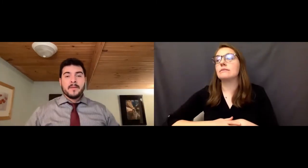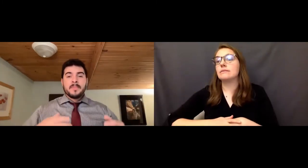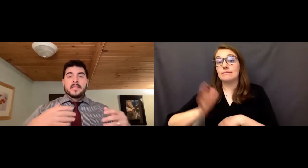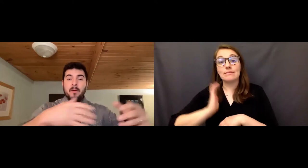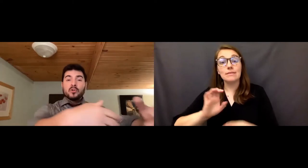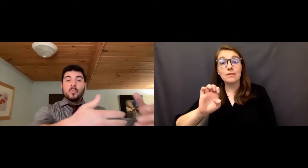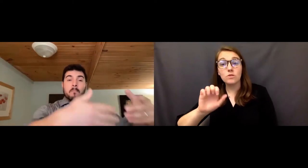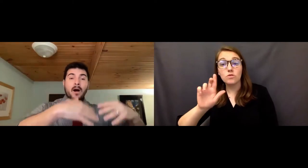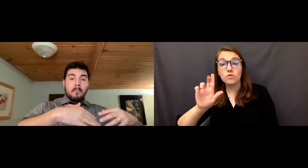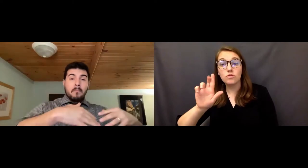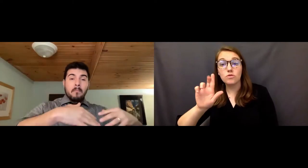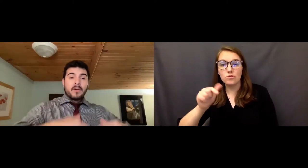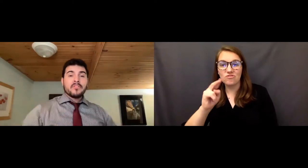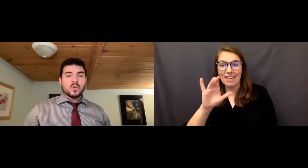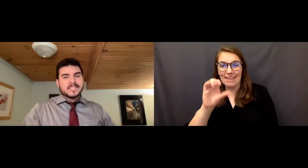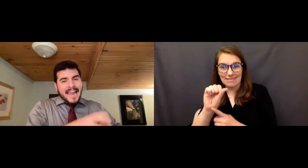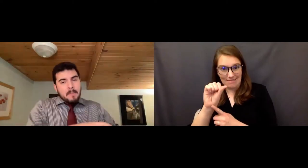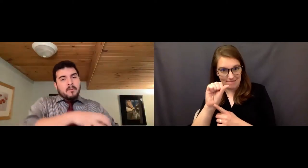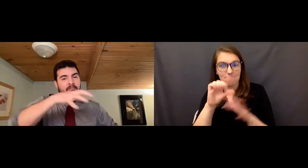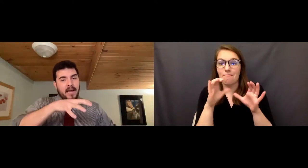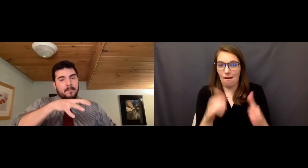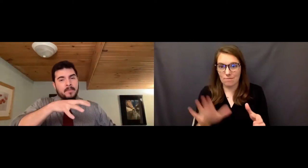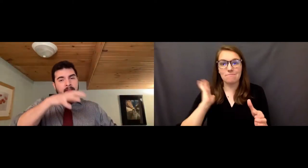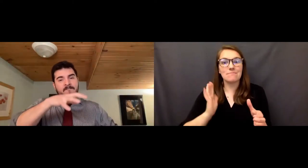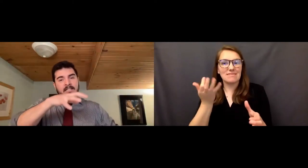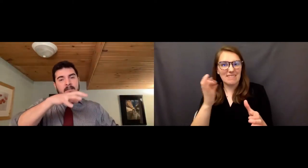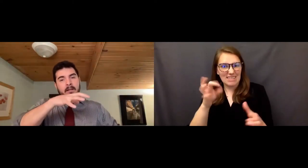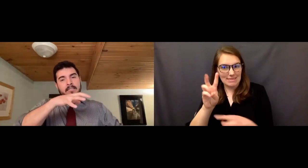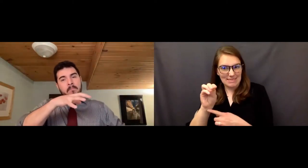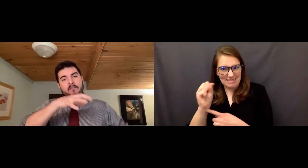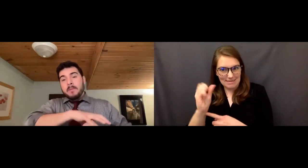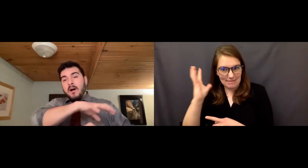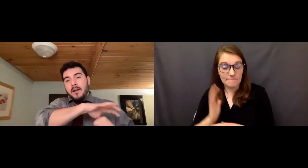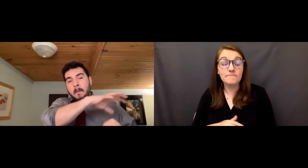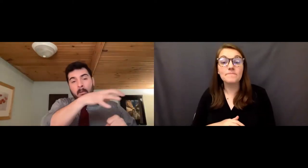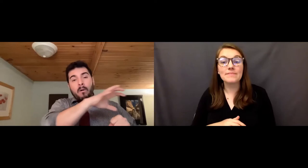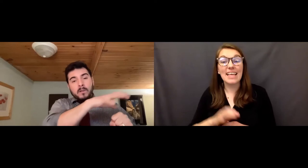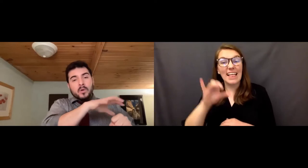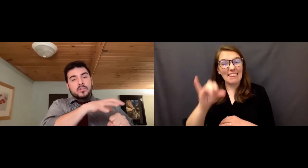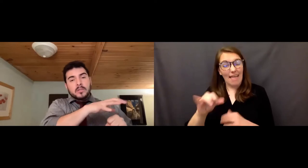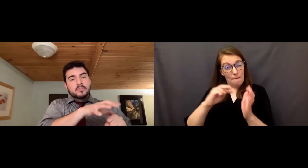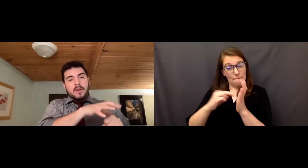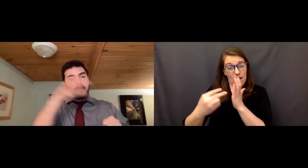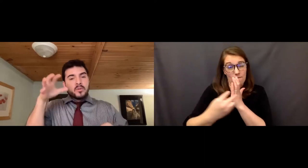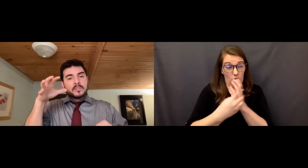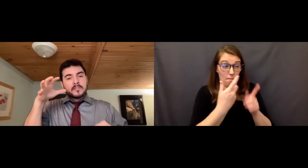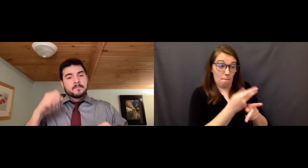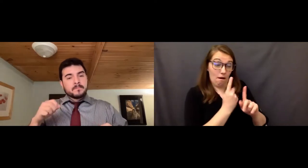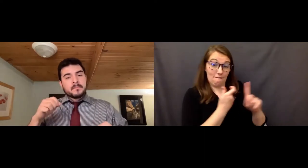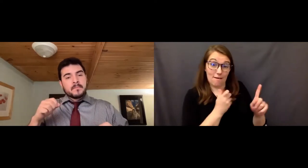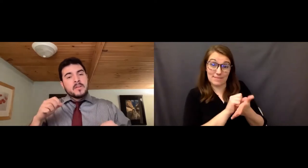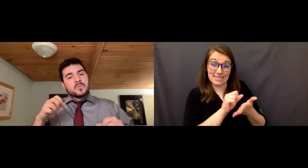century, the problem occurs when modern theologians amplify the offense penalty metaphor beyond Paul's own circumscribed